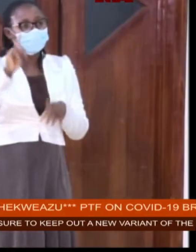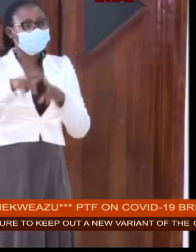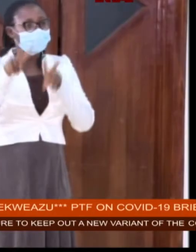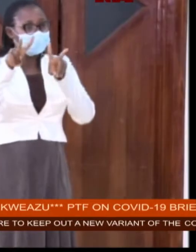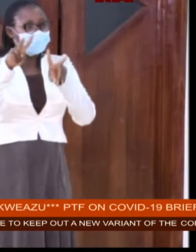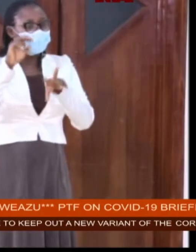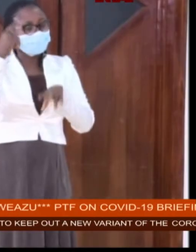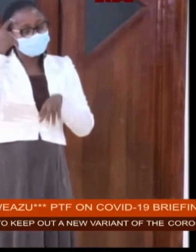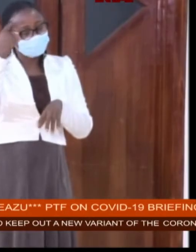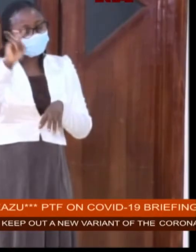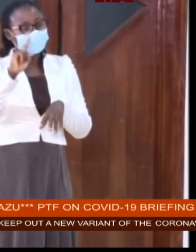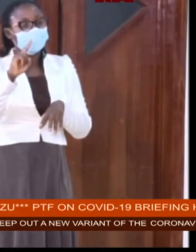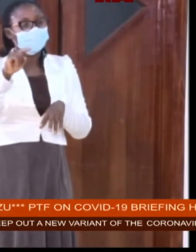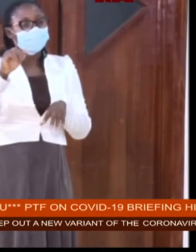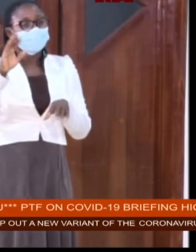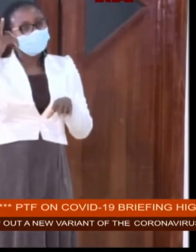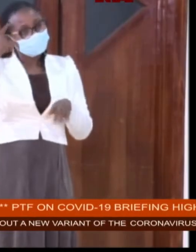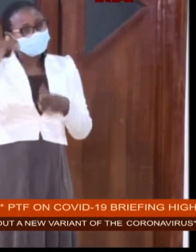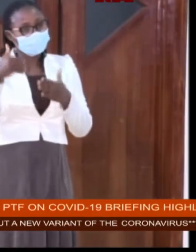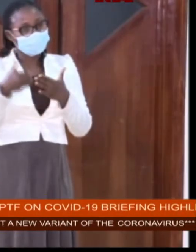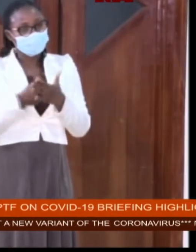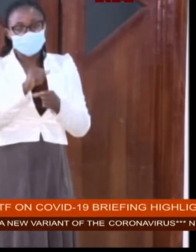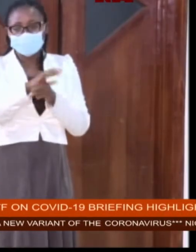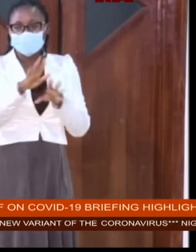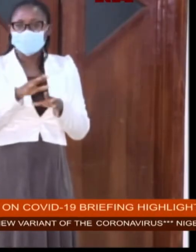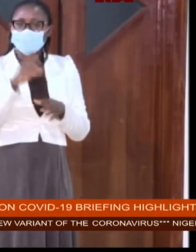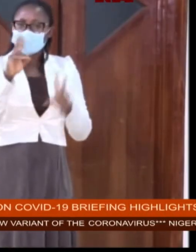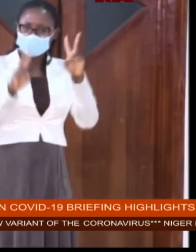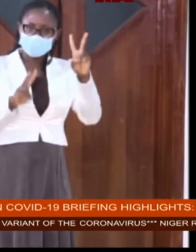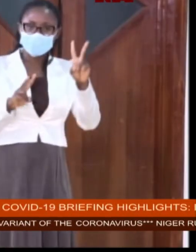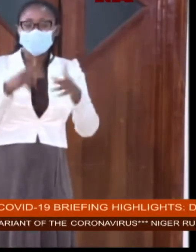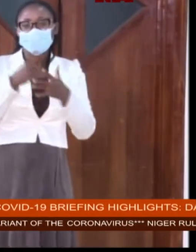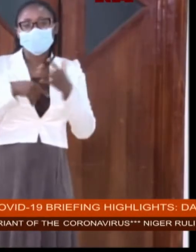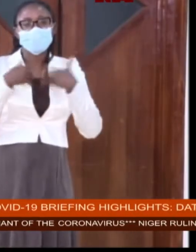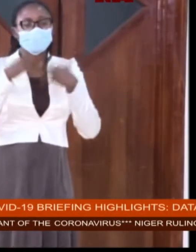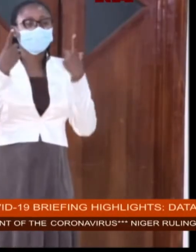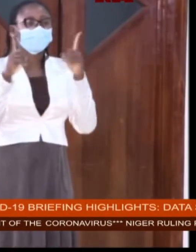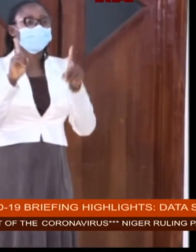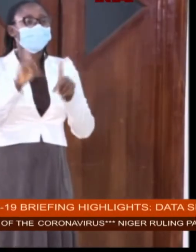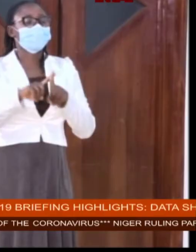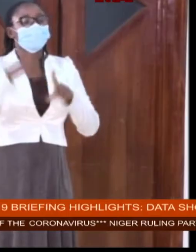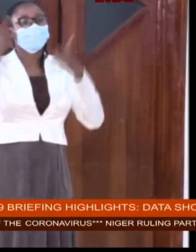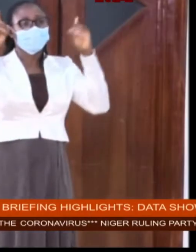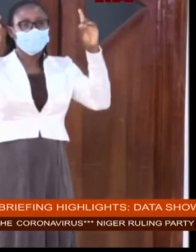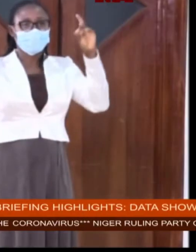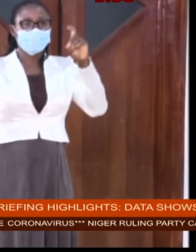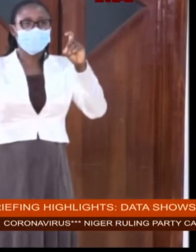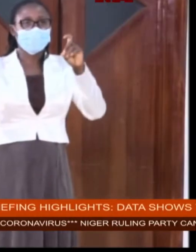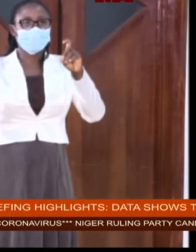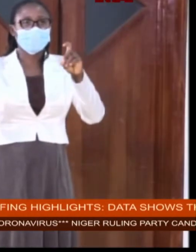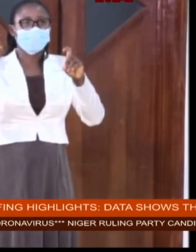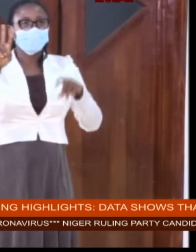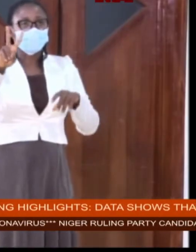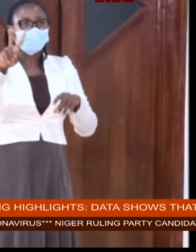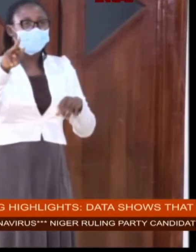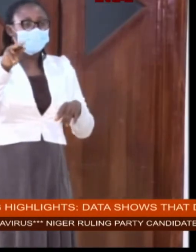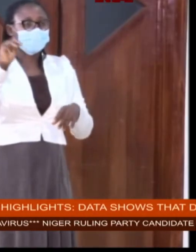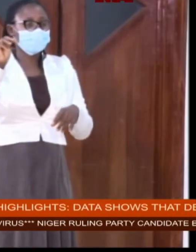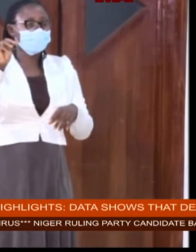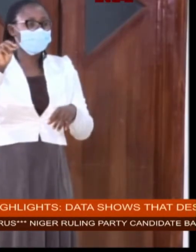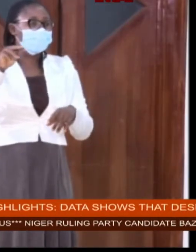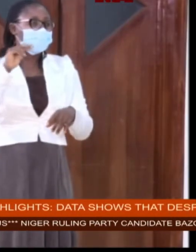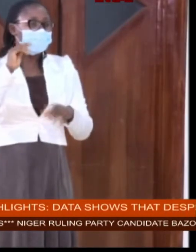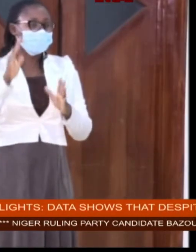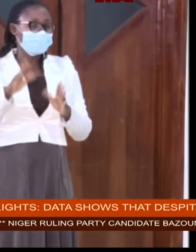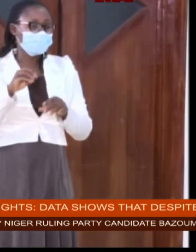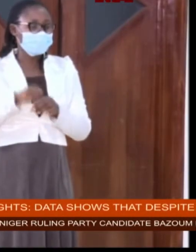symptoms of COVID-19. And secondly, what has happened to testing 2 million Nigerians in 3 months? Because